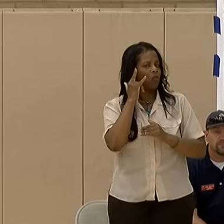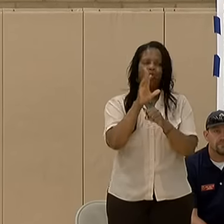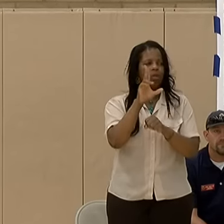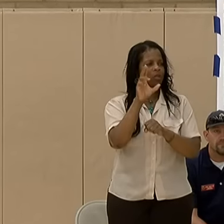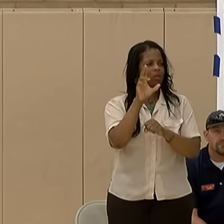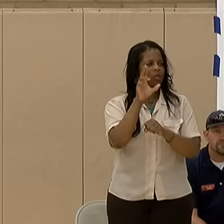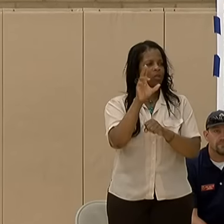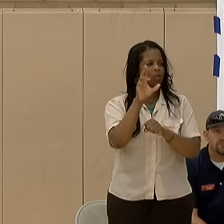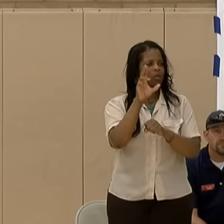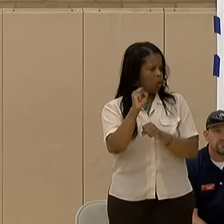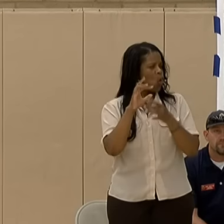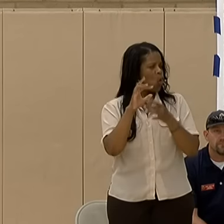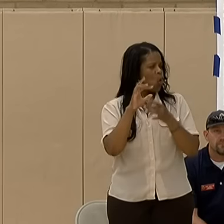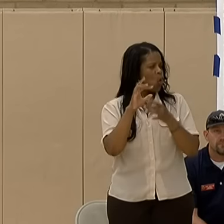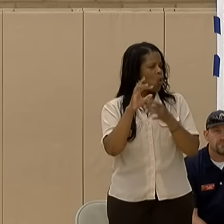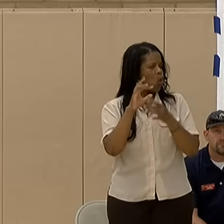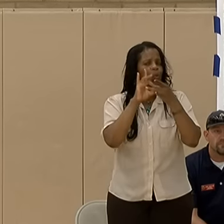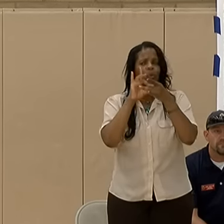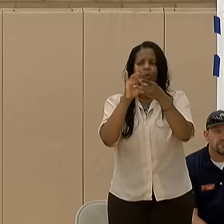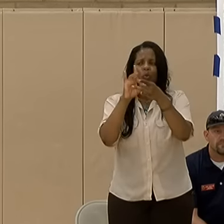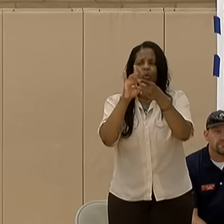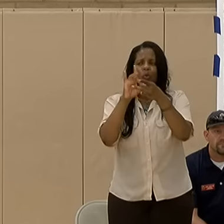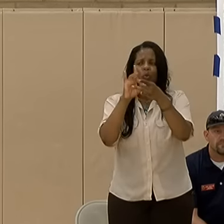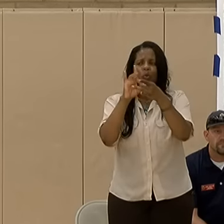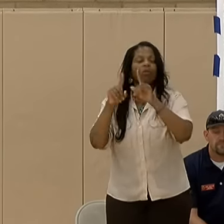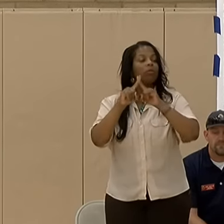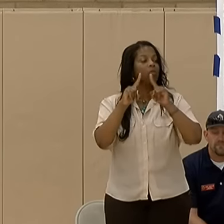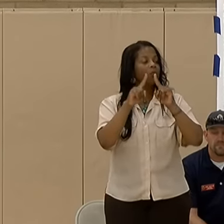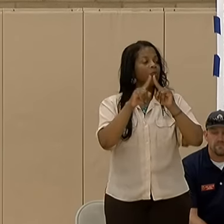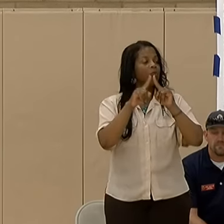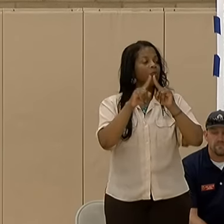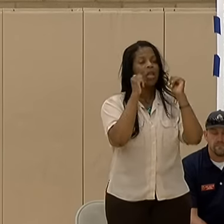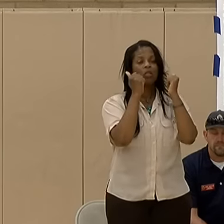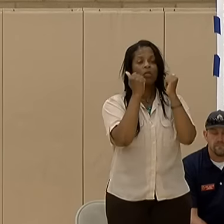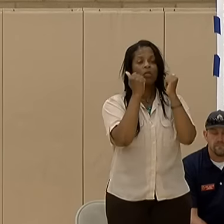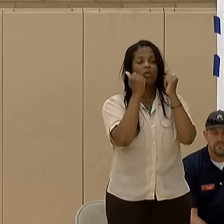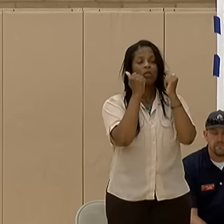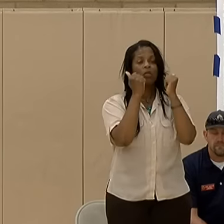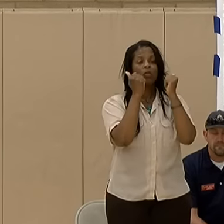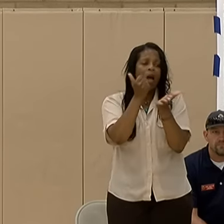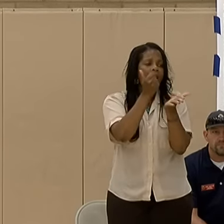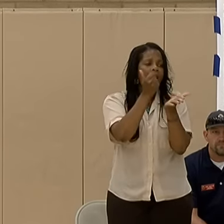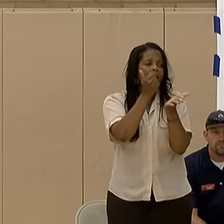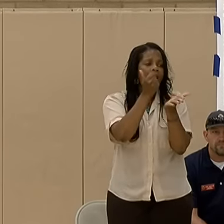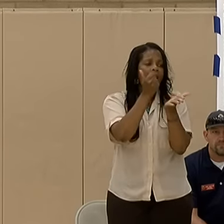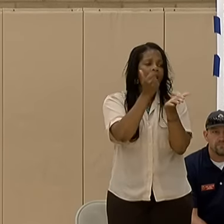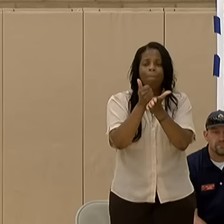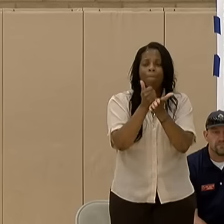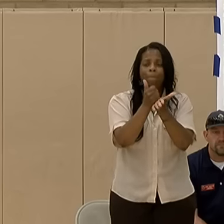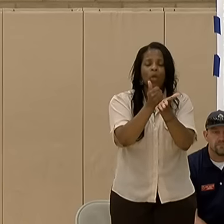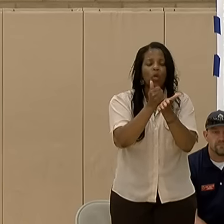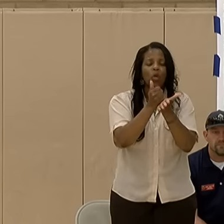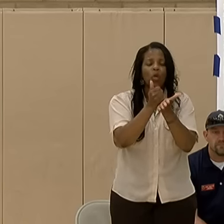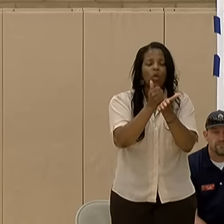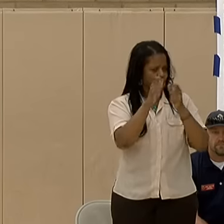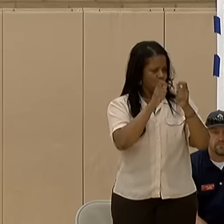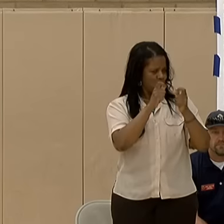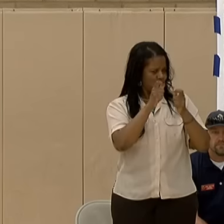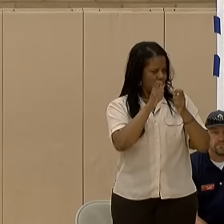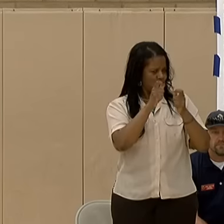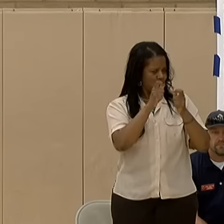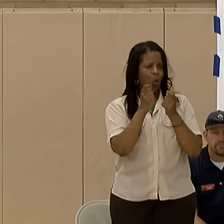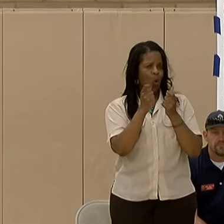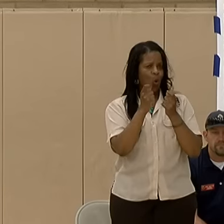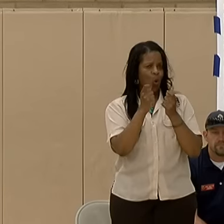the agencies to tackle this problem and make it go away so your life's